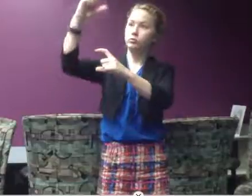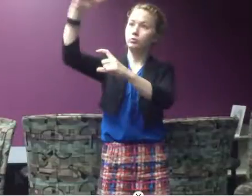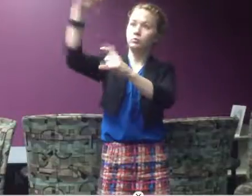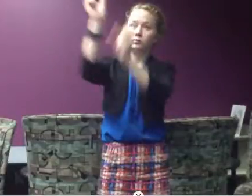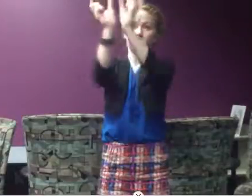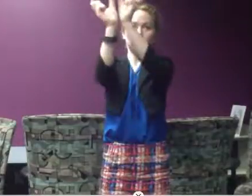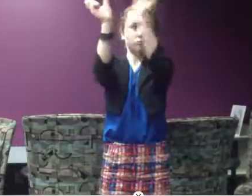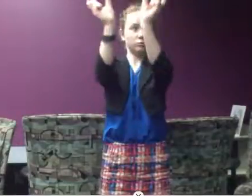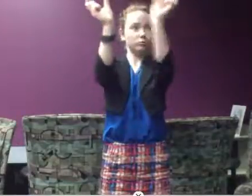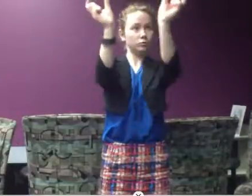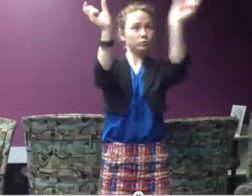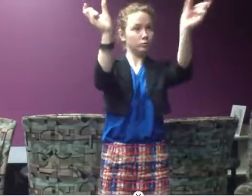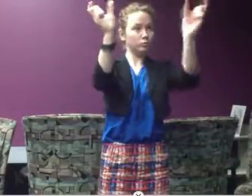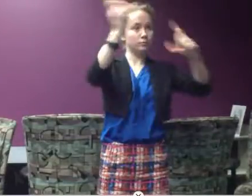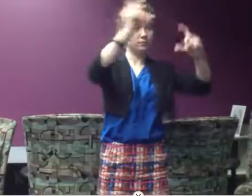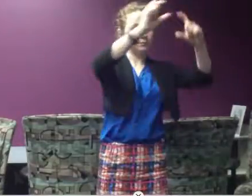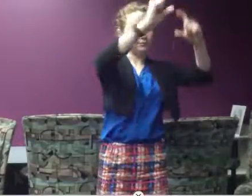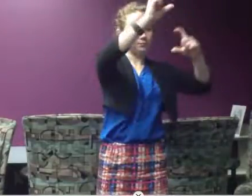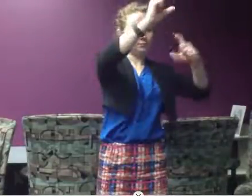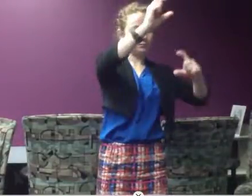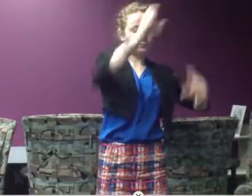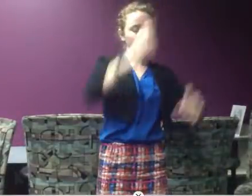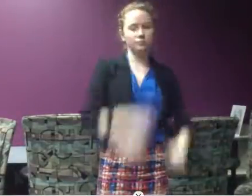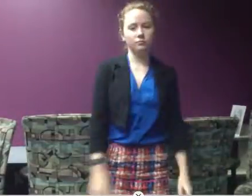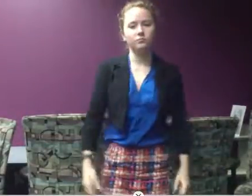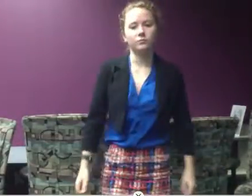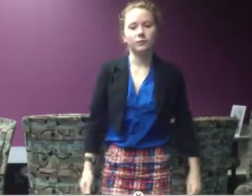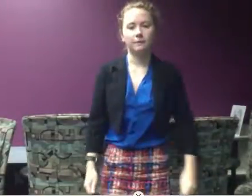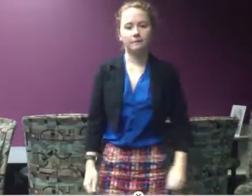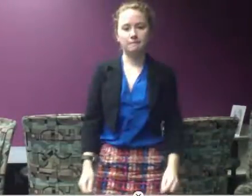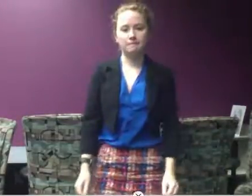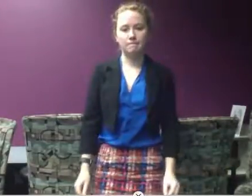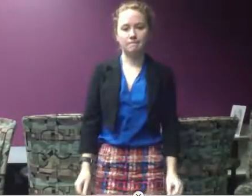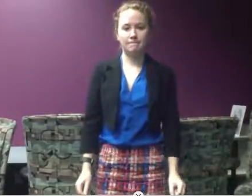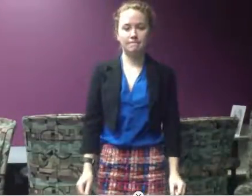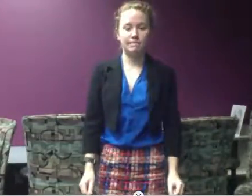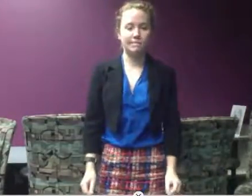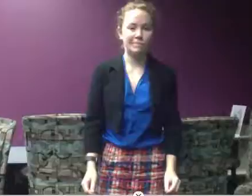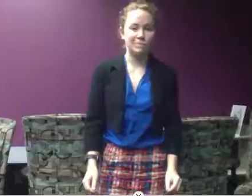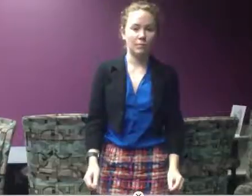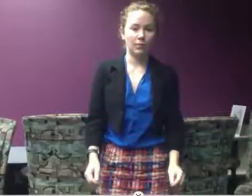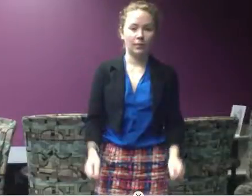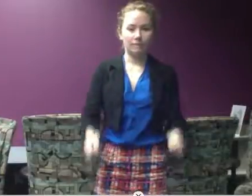and these segments go all the way around to the shape, the outside of the shape.